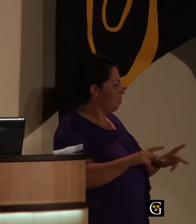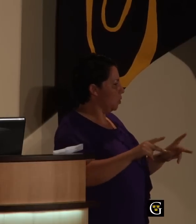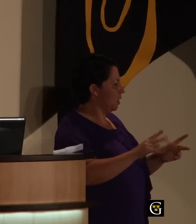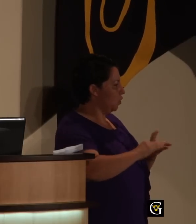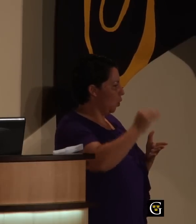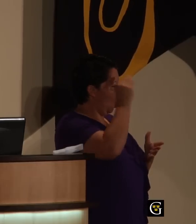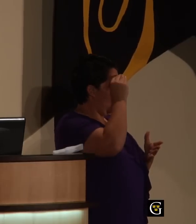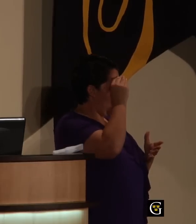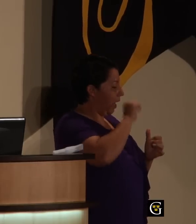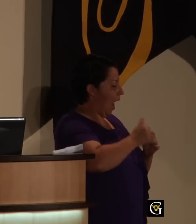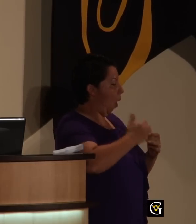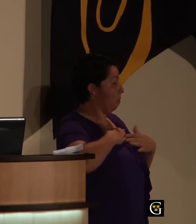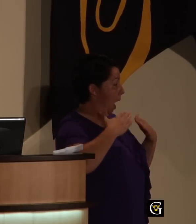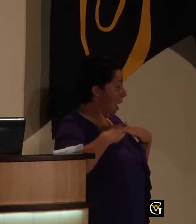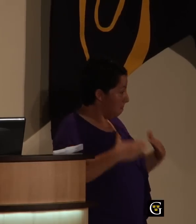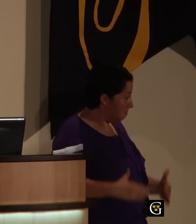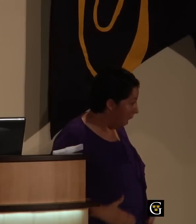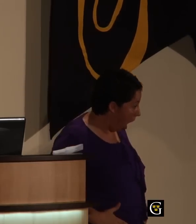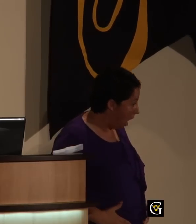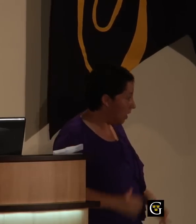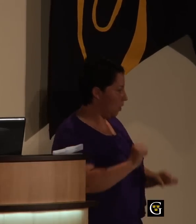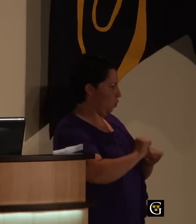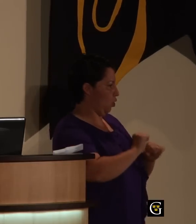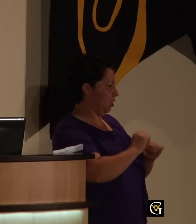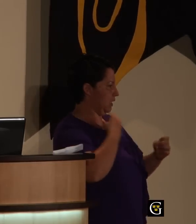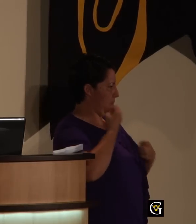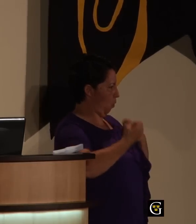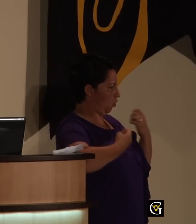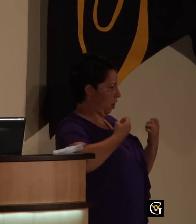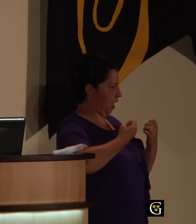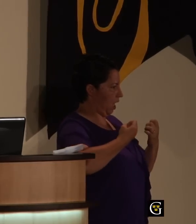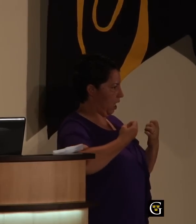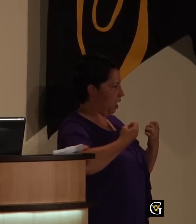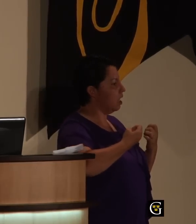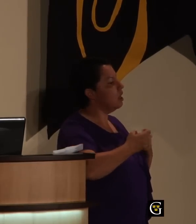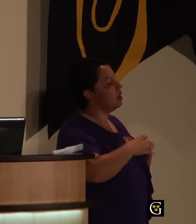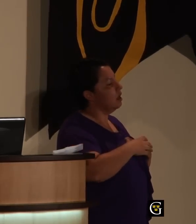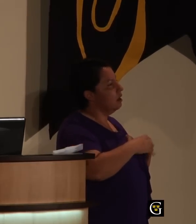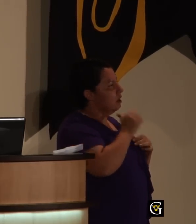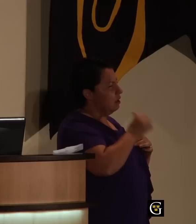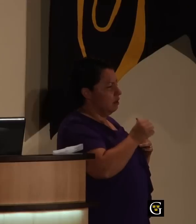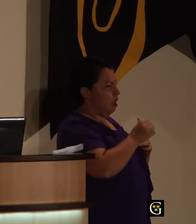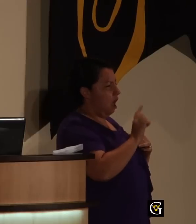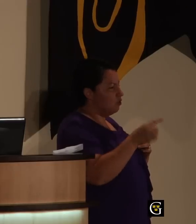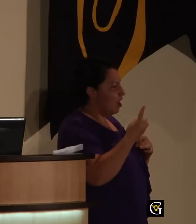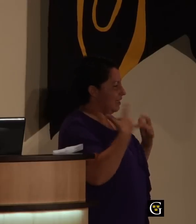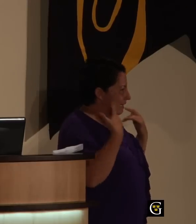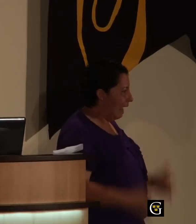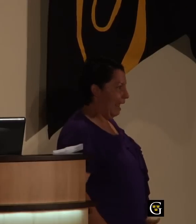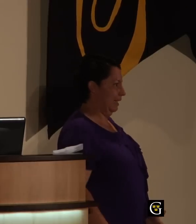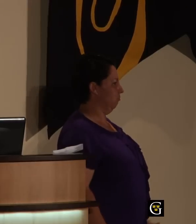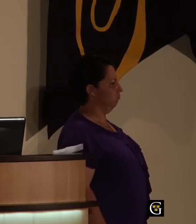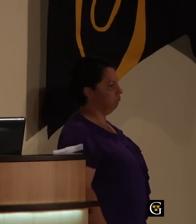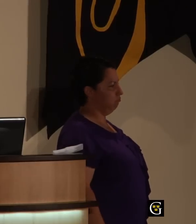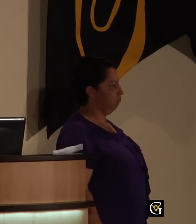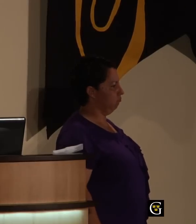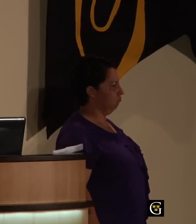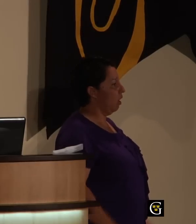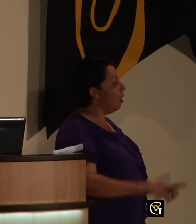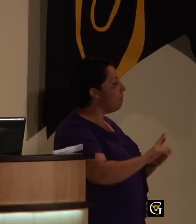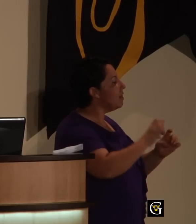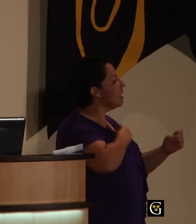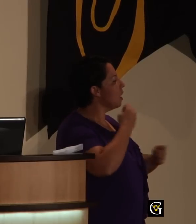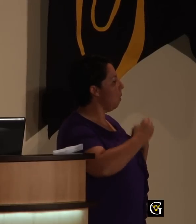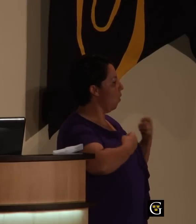learn how my body worked emotionally. Not just the nakedness of it, but the emotional